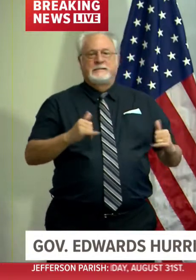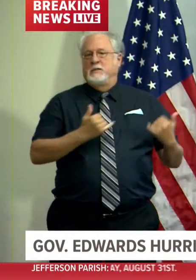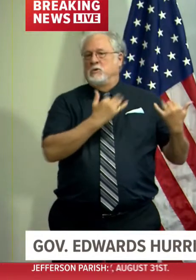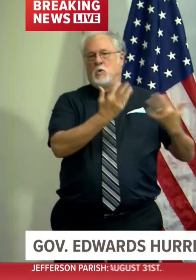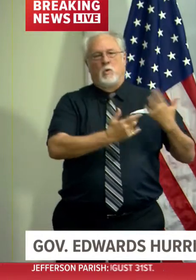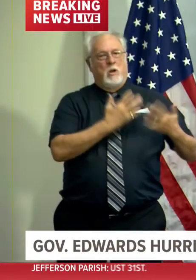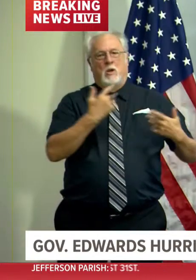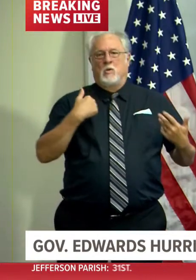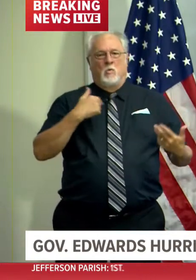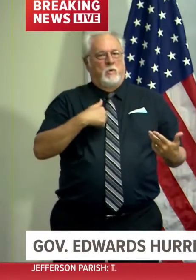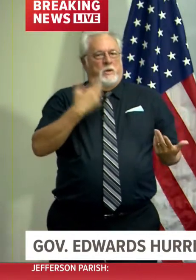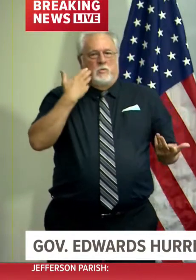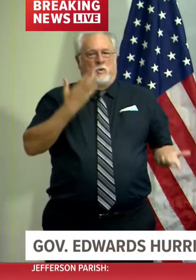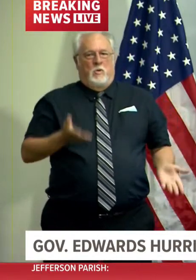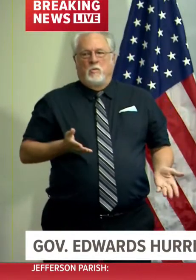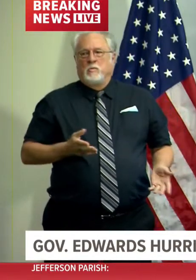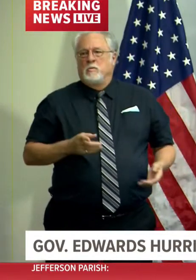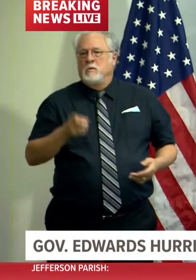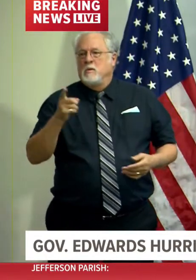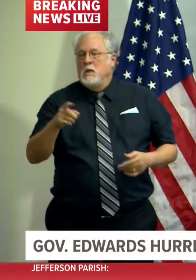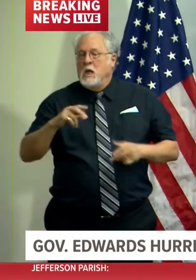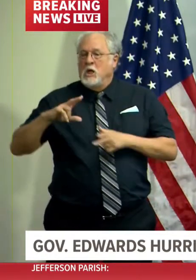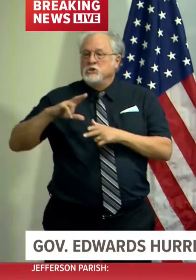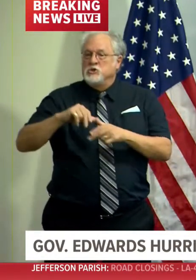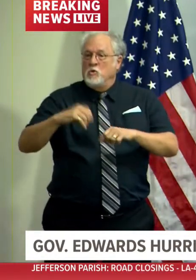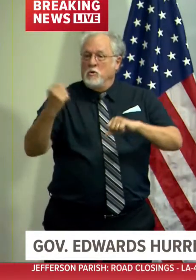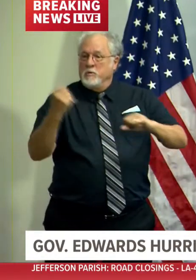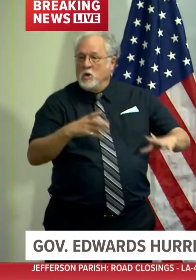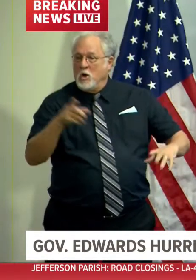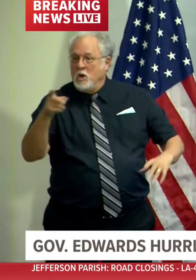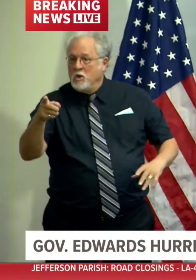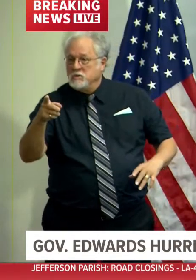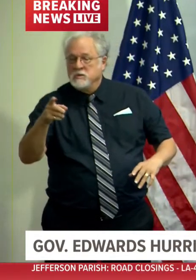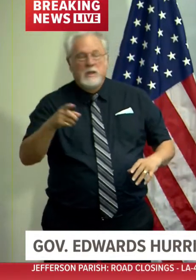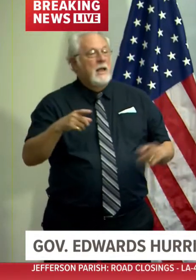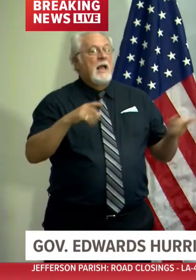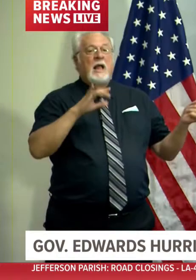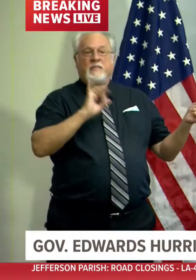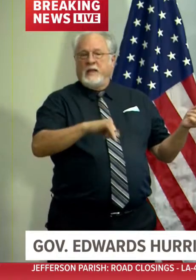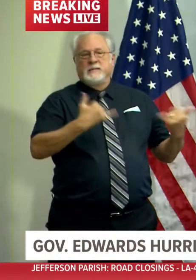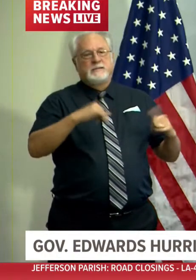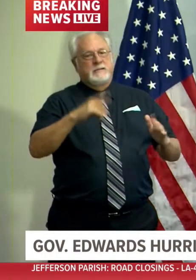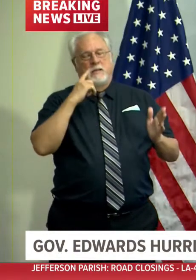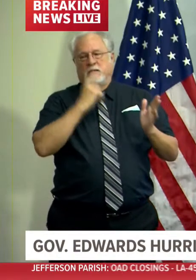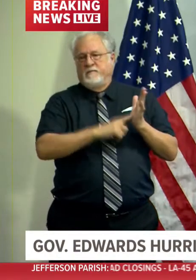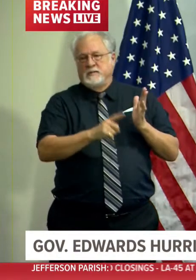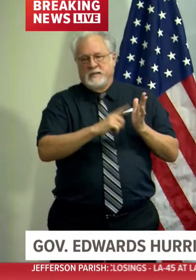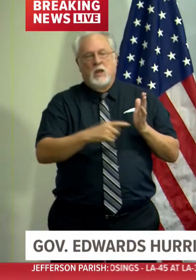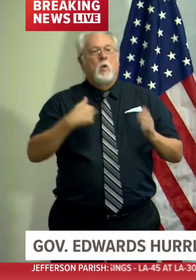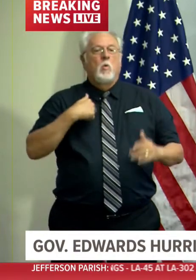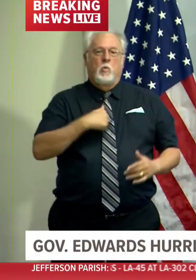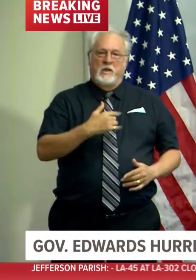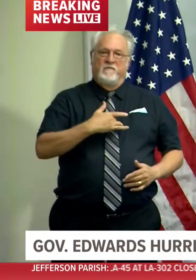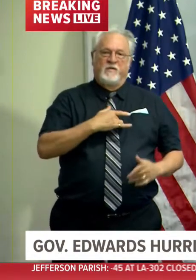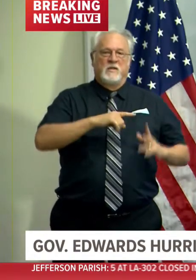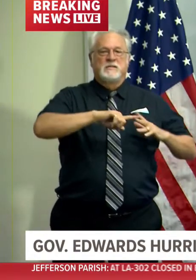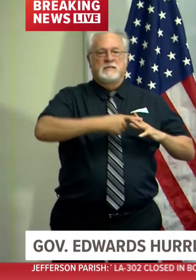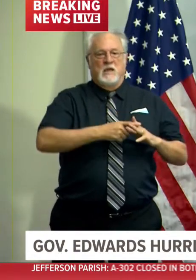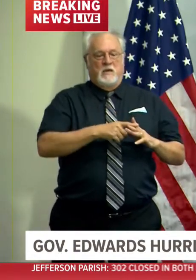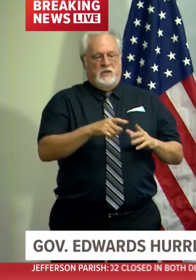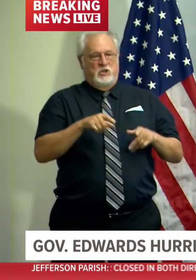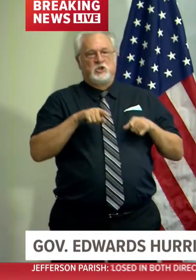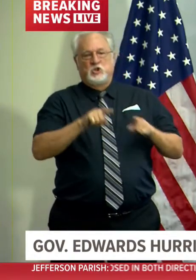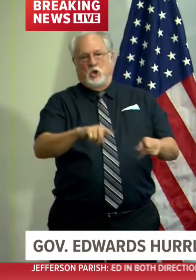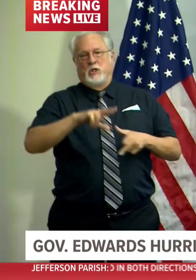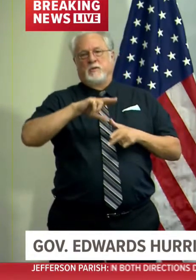on. No, I do not have a timeline for that. Is the storm causing problems, or? That's still under investigation. We believe that it began sometime during